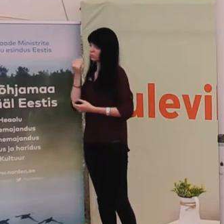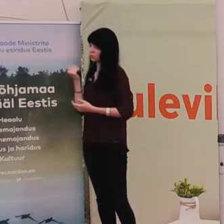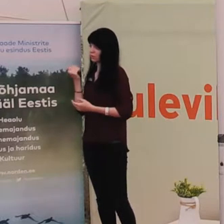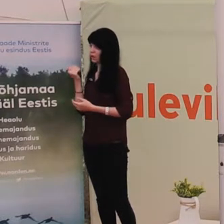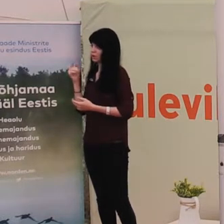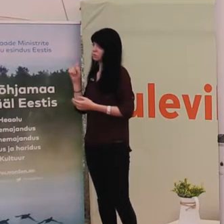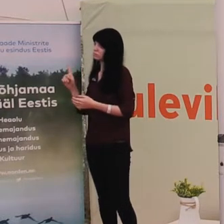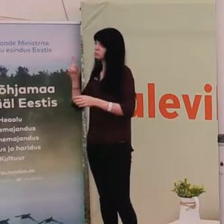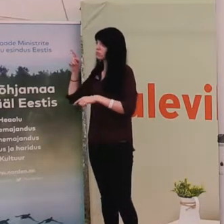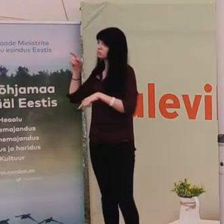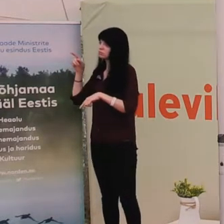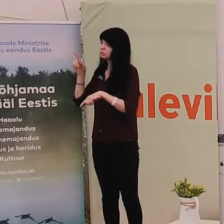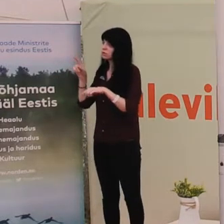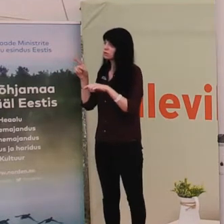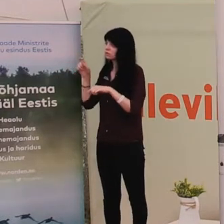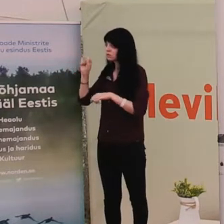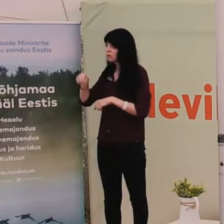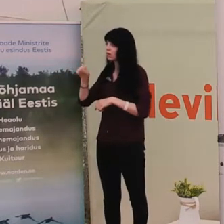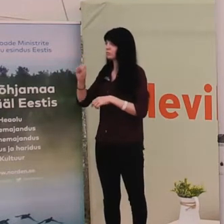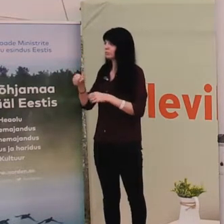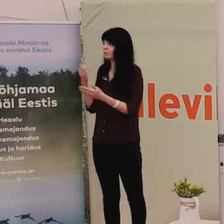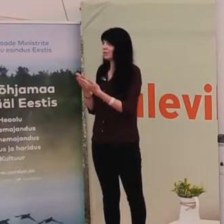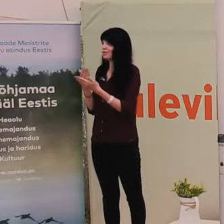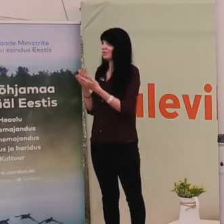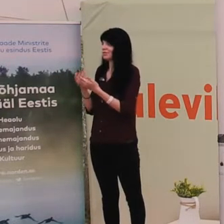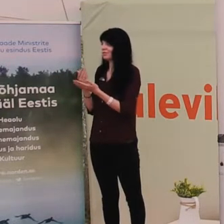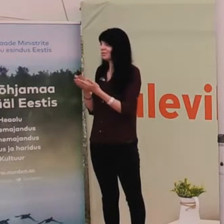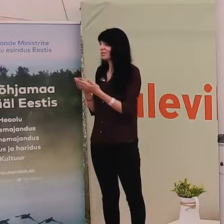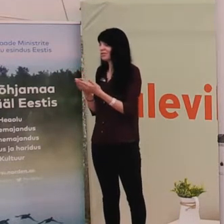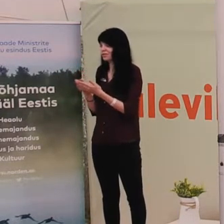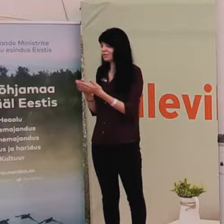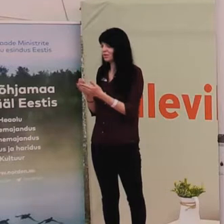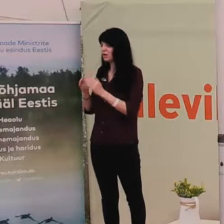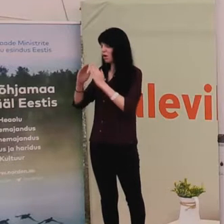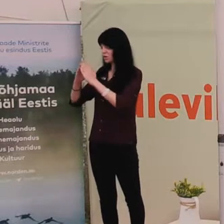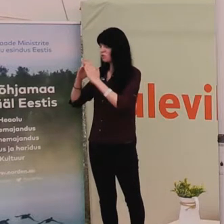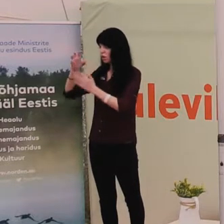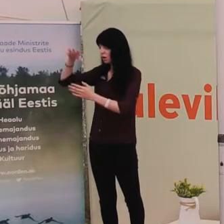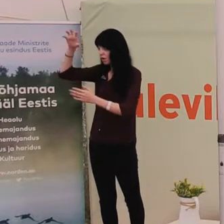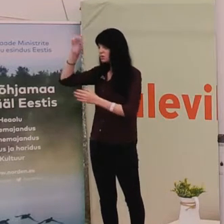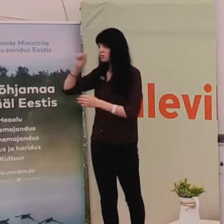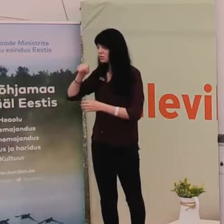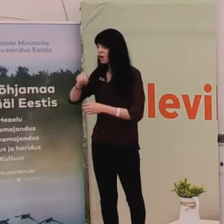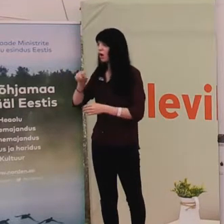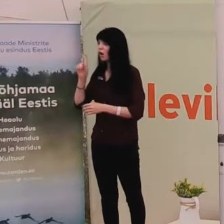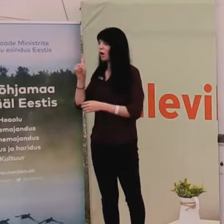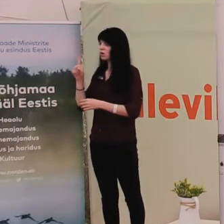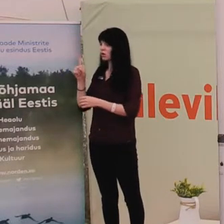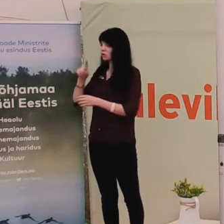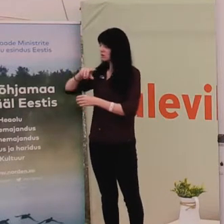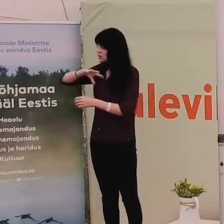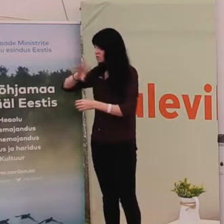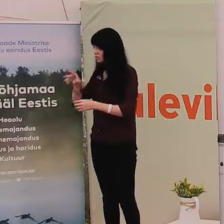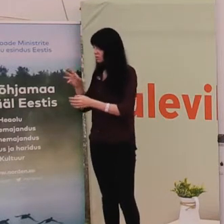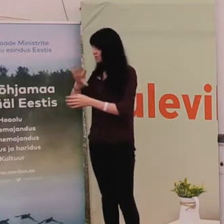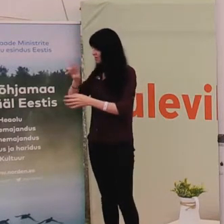the greenhouse gases, for example, but at a much slower pace than the GDP. So in rich countries, in